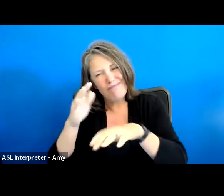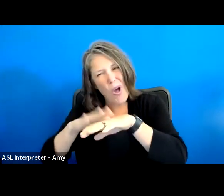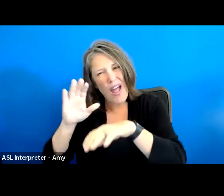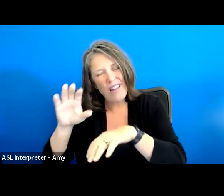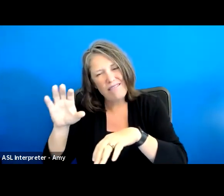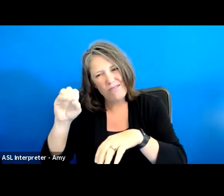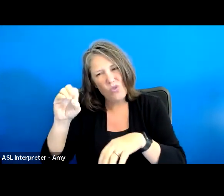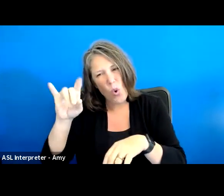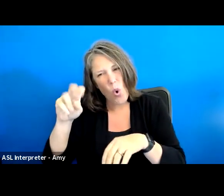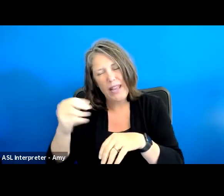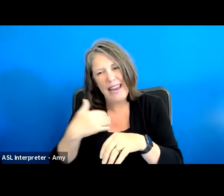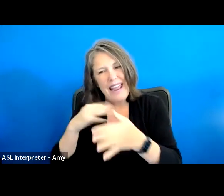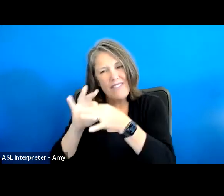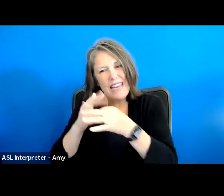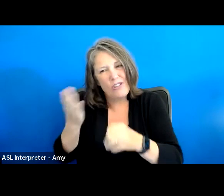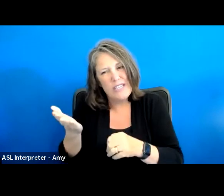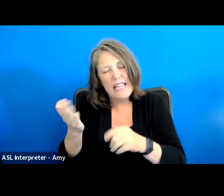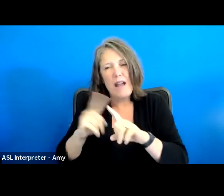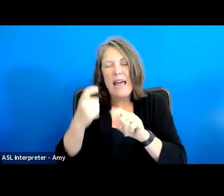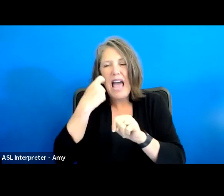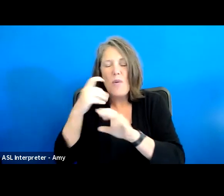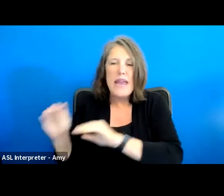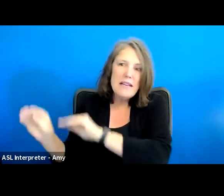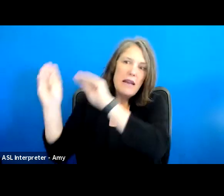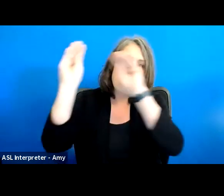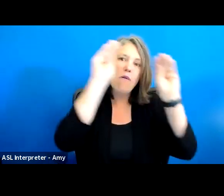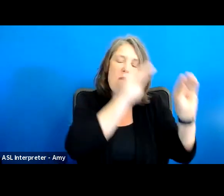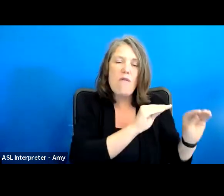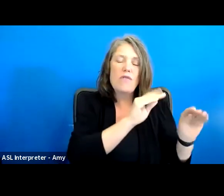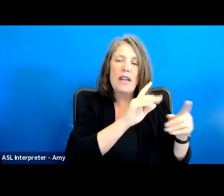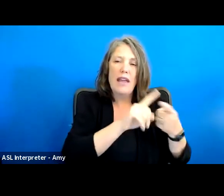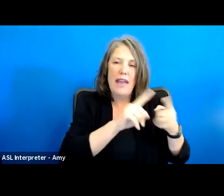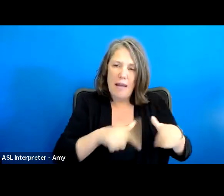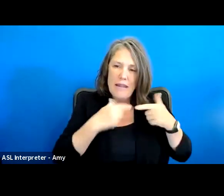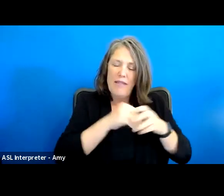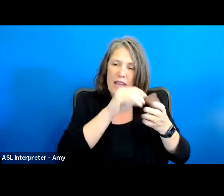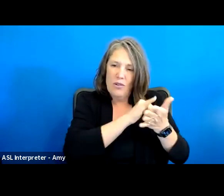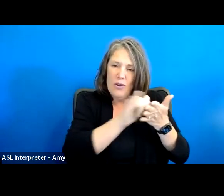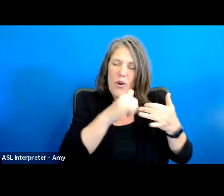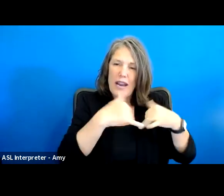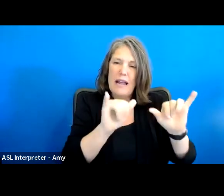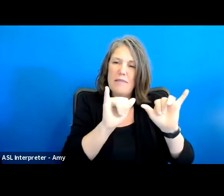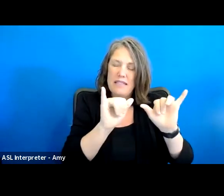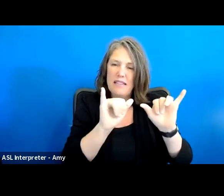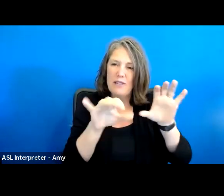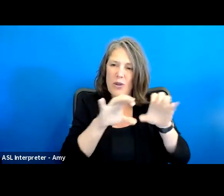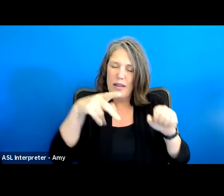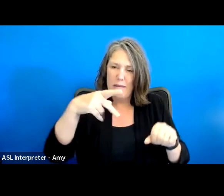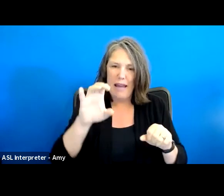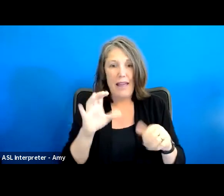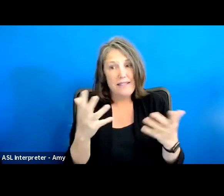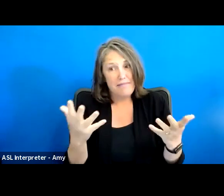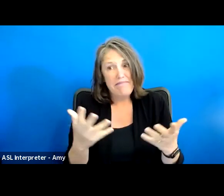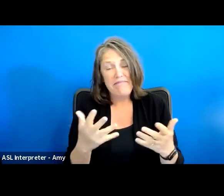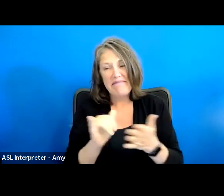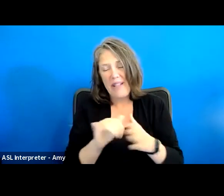connections there. Like I said, I recently moved across the country and am living in New York, and I'm still able to do the podcast. So